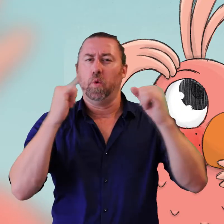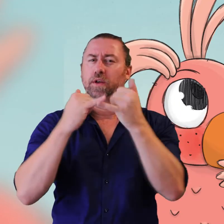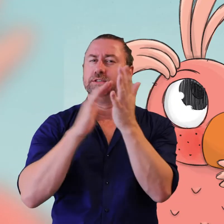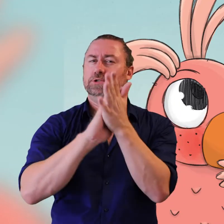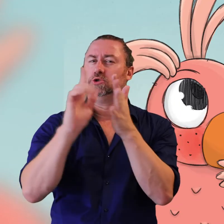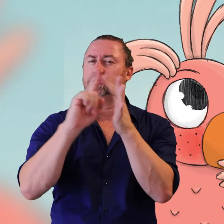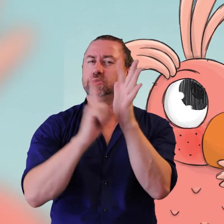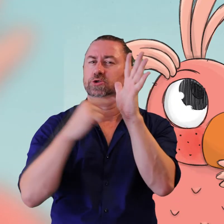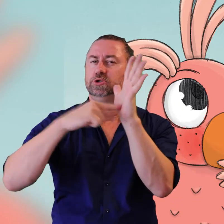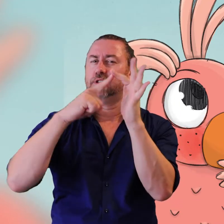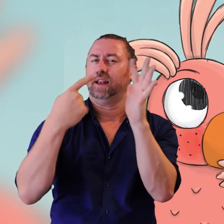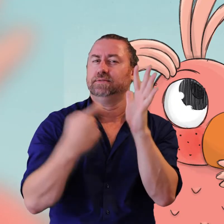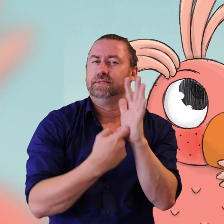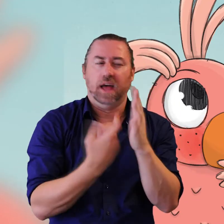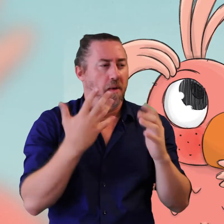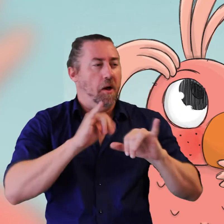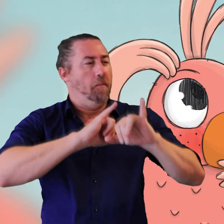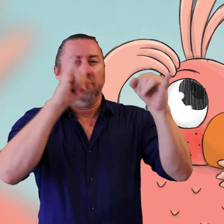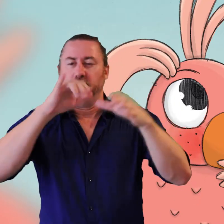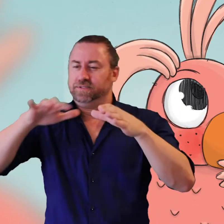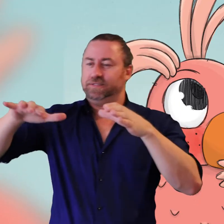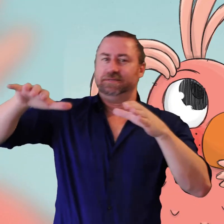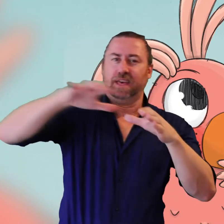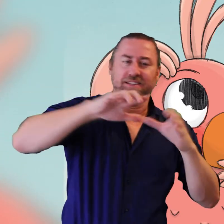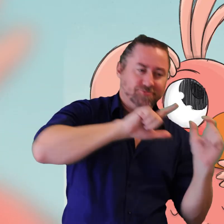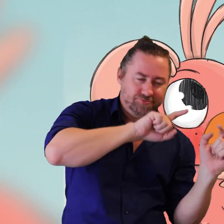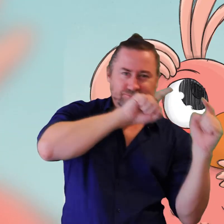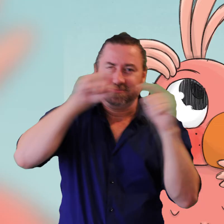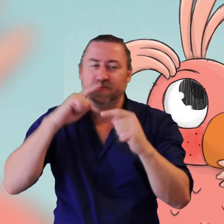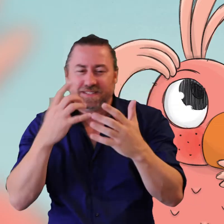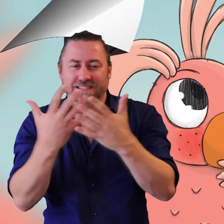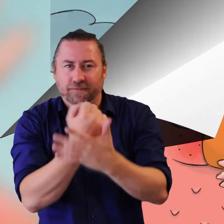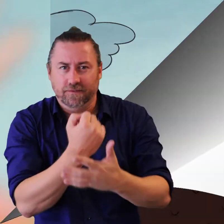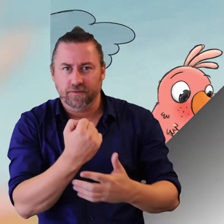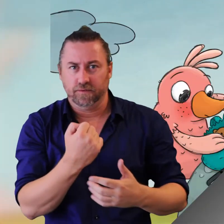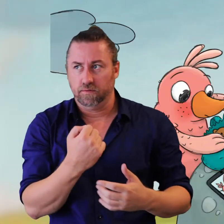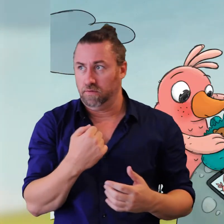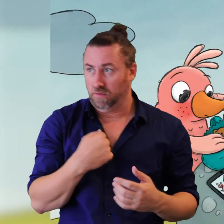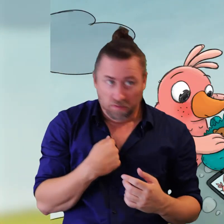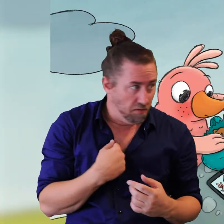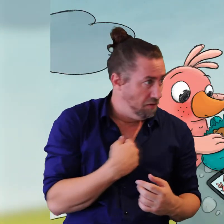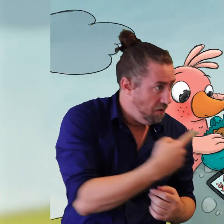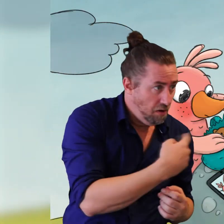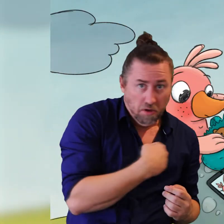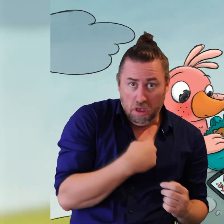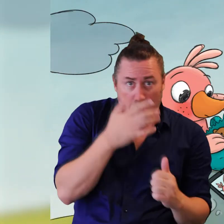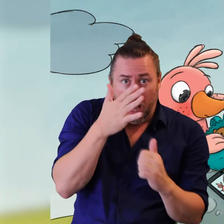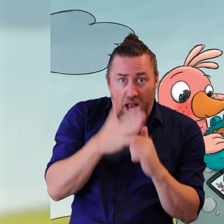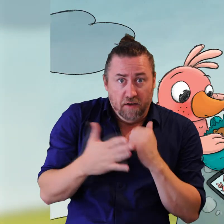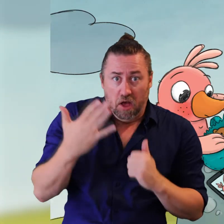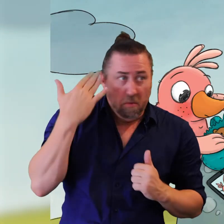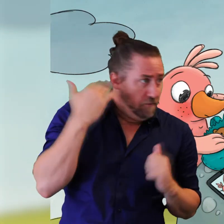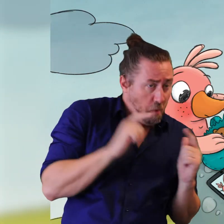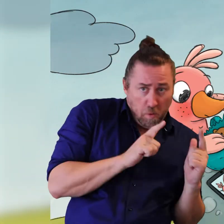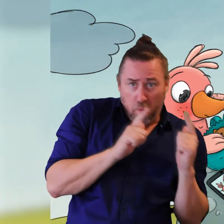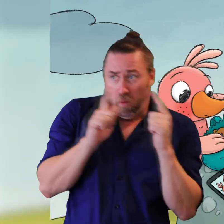to the emergency shelter," Officer J said. "That way you'll be safe." Birdie and Mr Frog had never